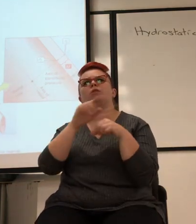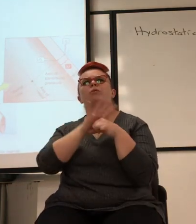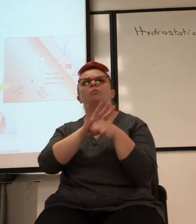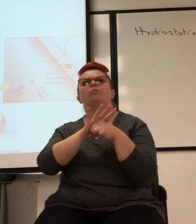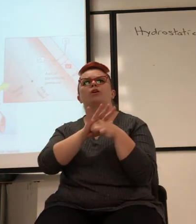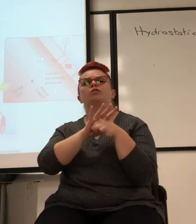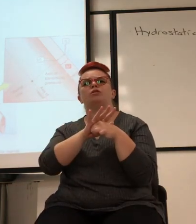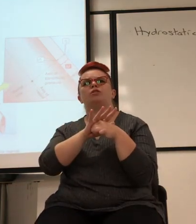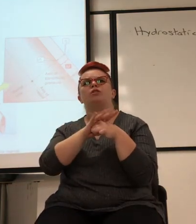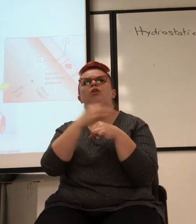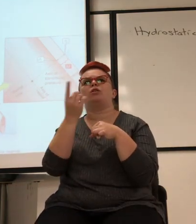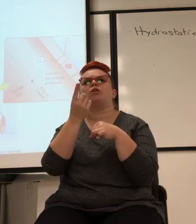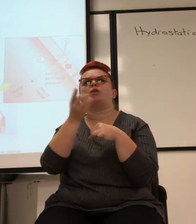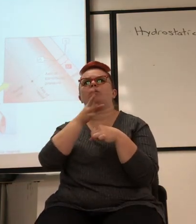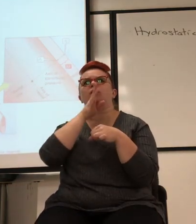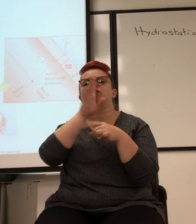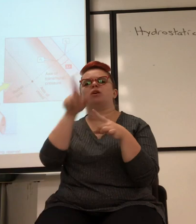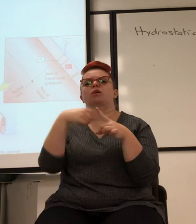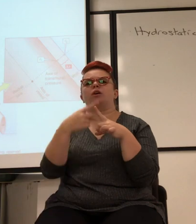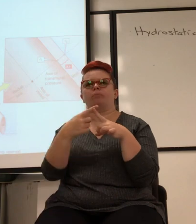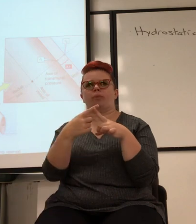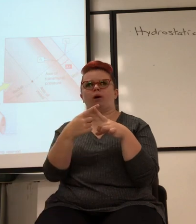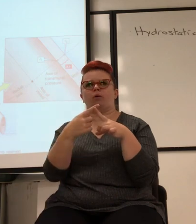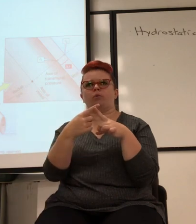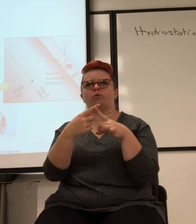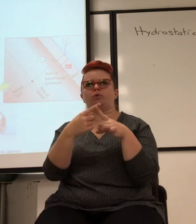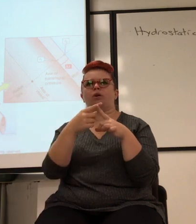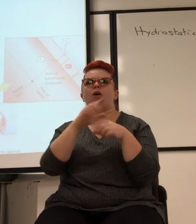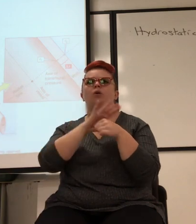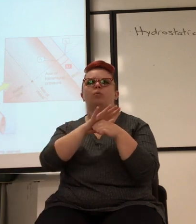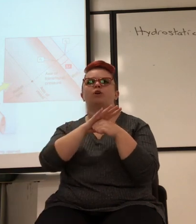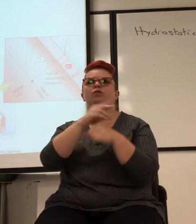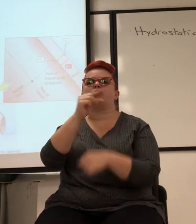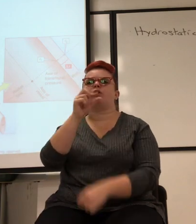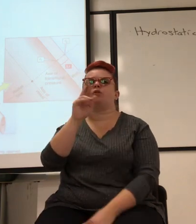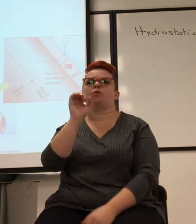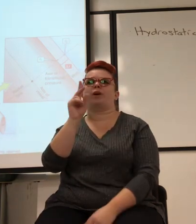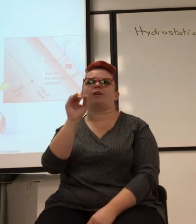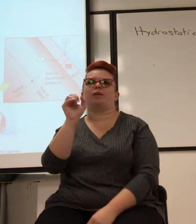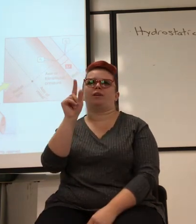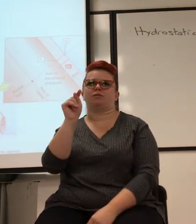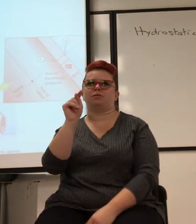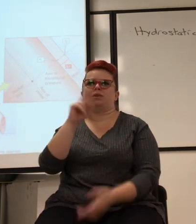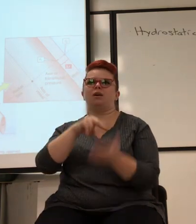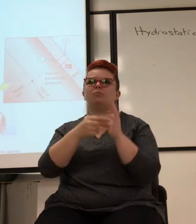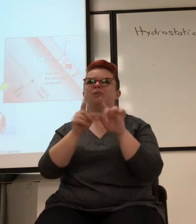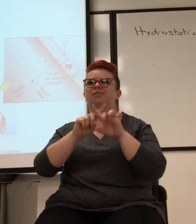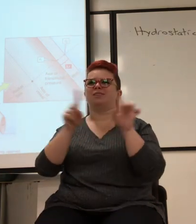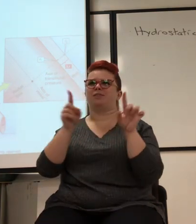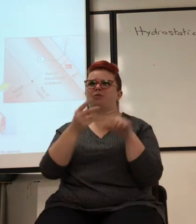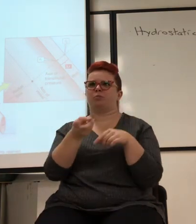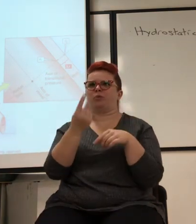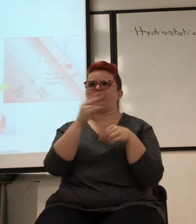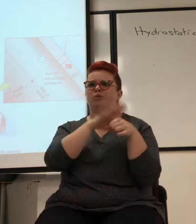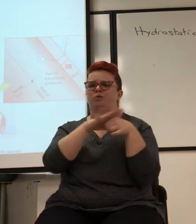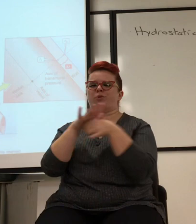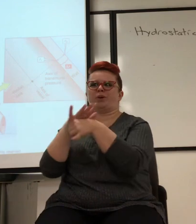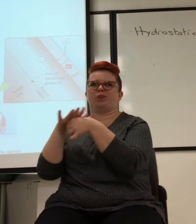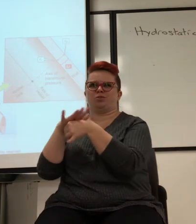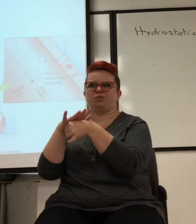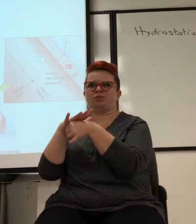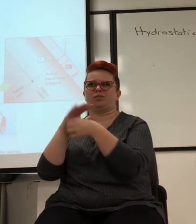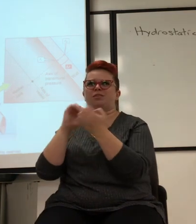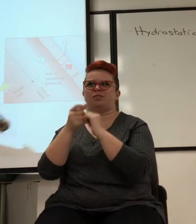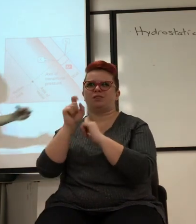always talking about a pressure gradient, a pressure difference between two locations. That's how I want you to think